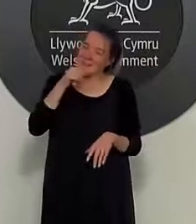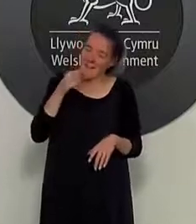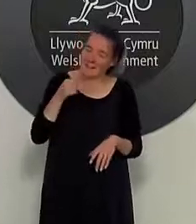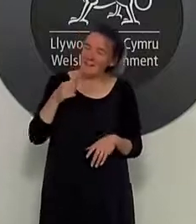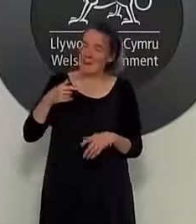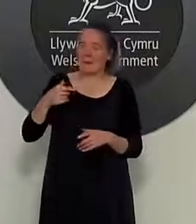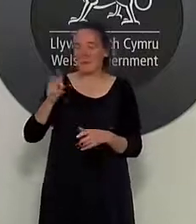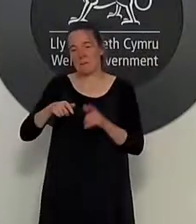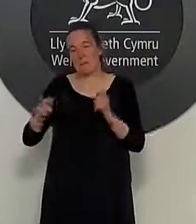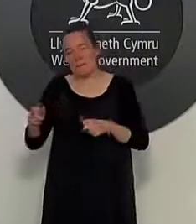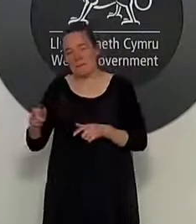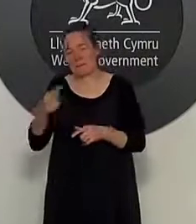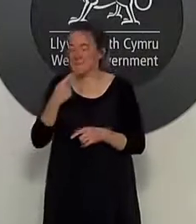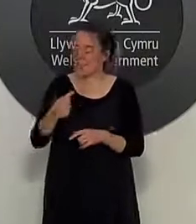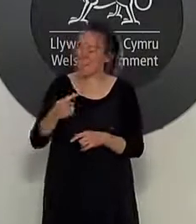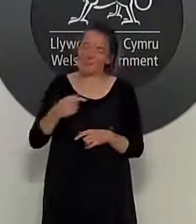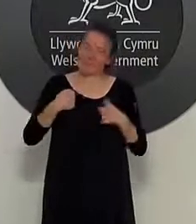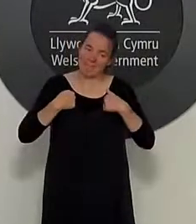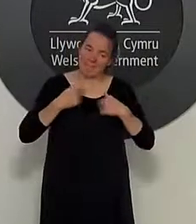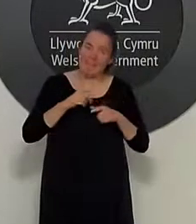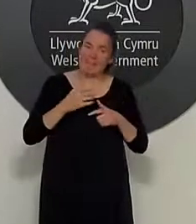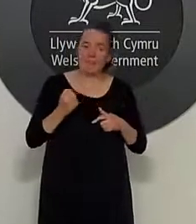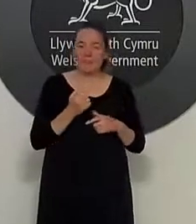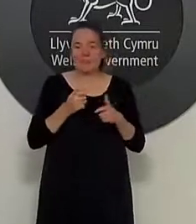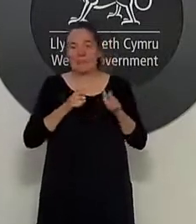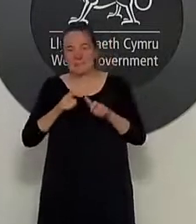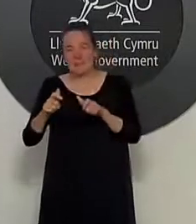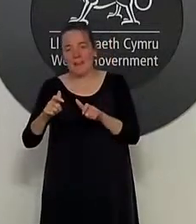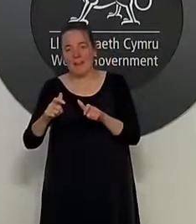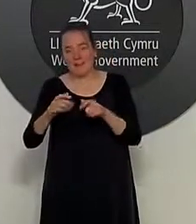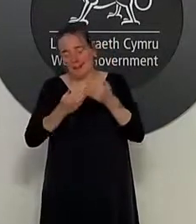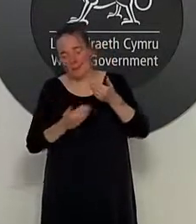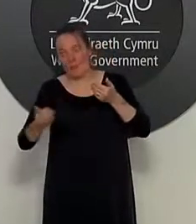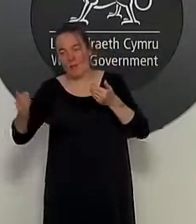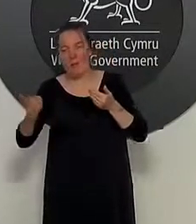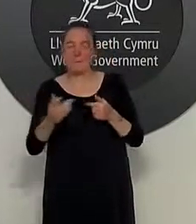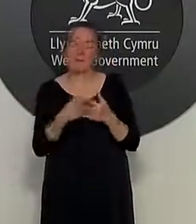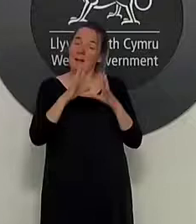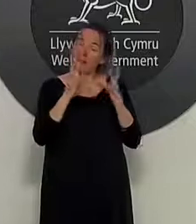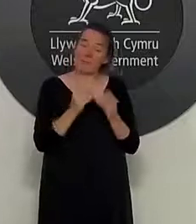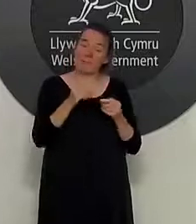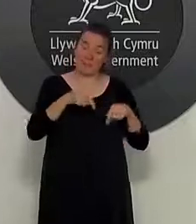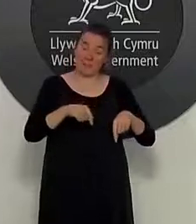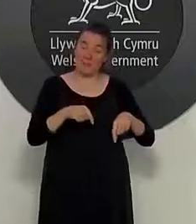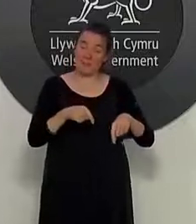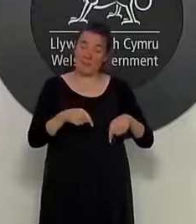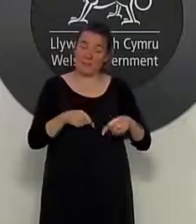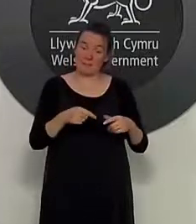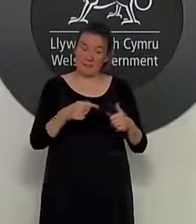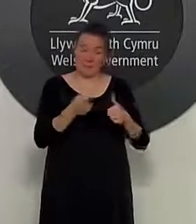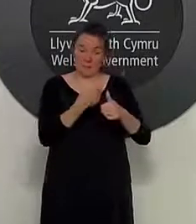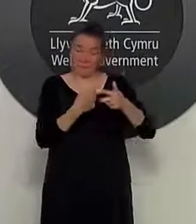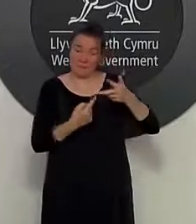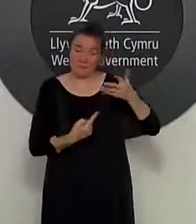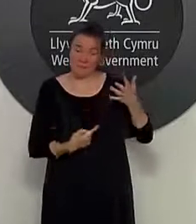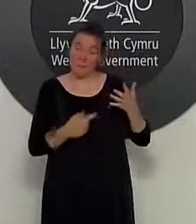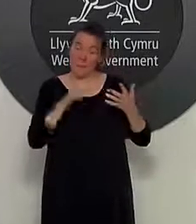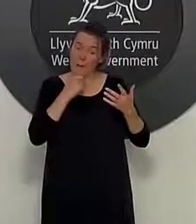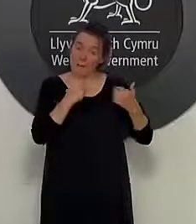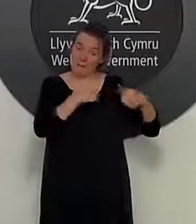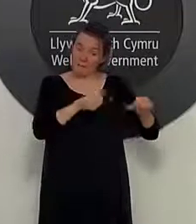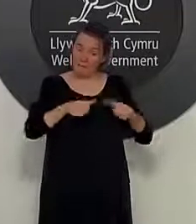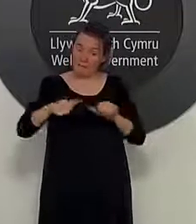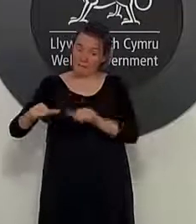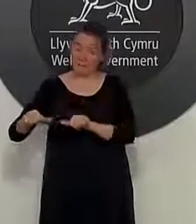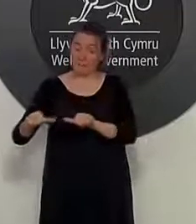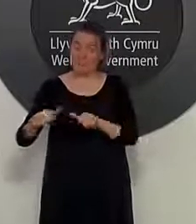longer. All of this will be accomplished in this Senedd term. The detailed work of making